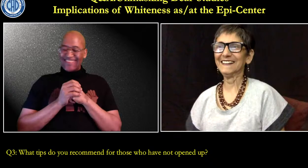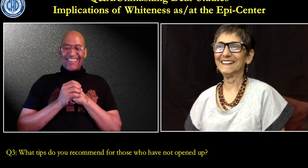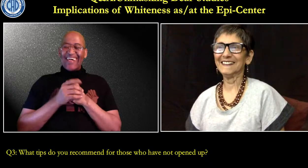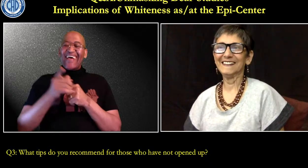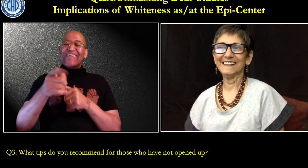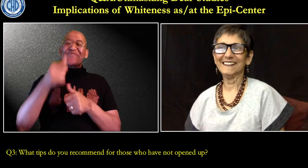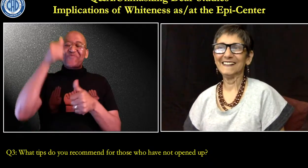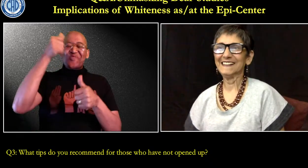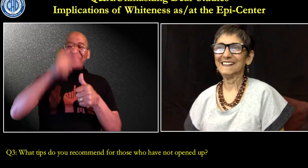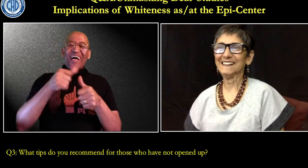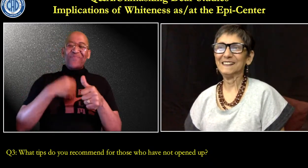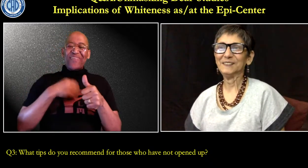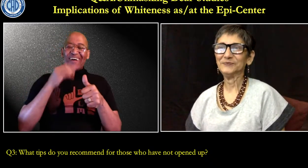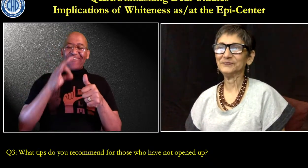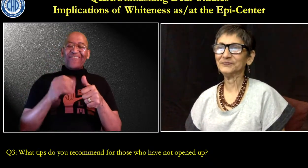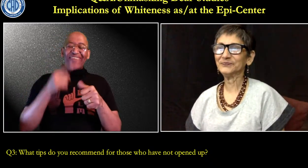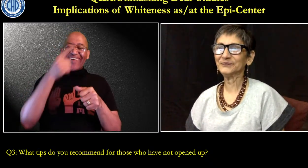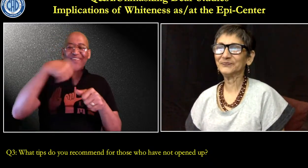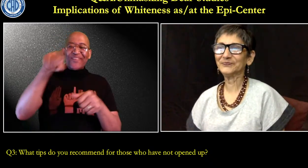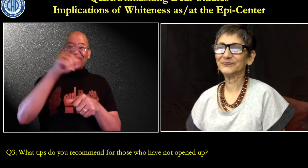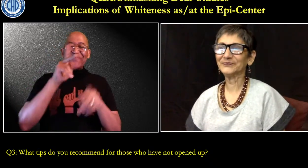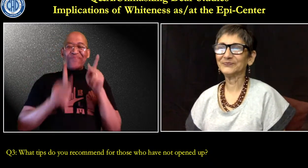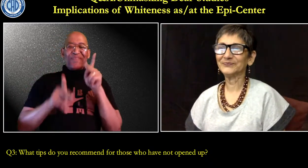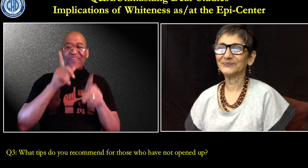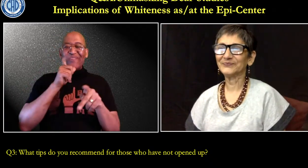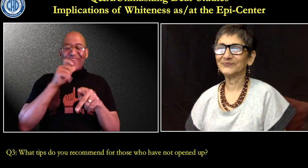complicated. It's a tough, complicated question.